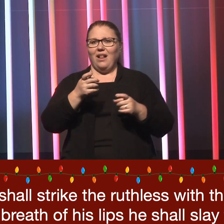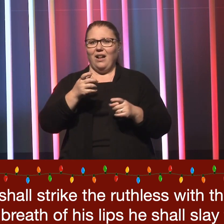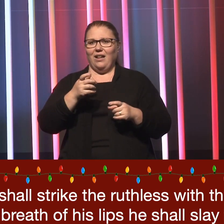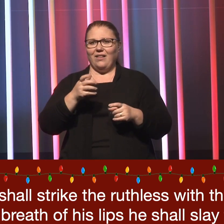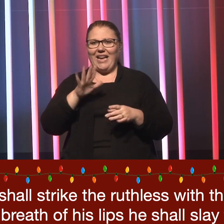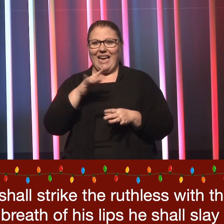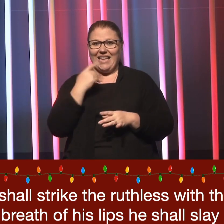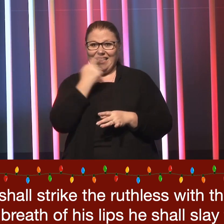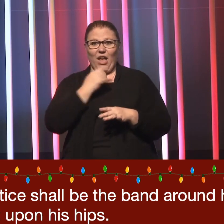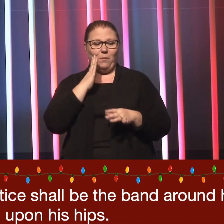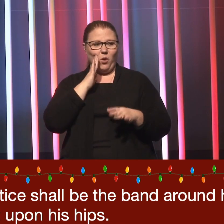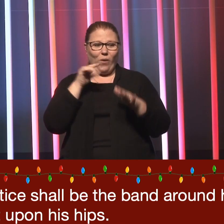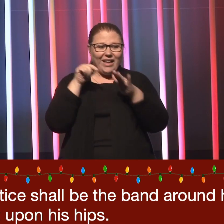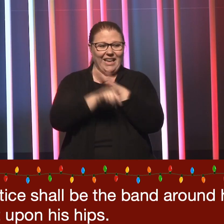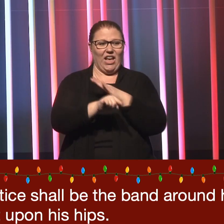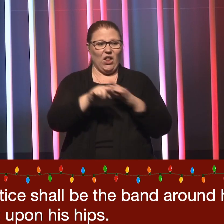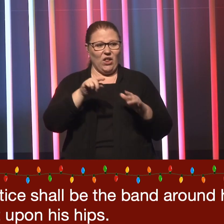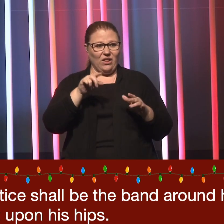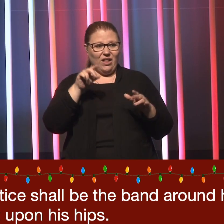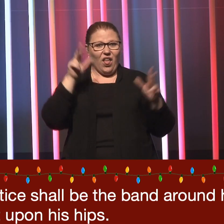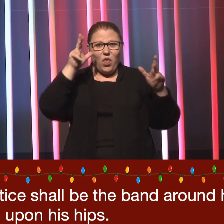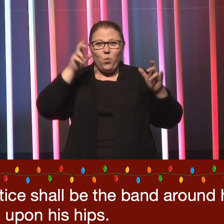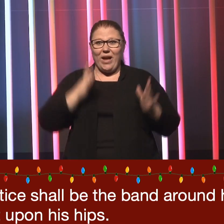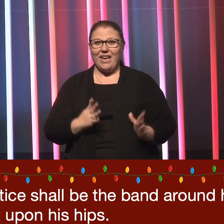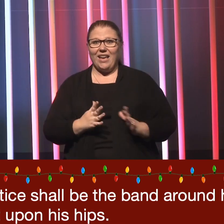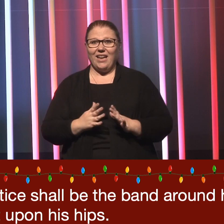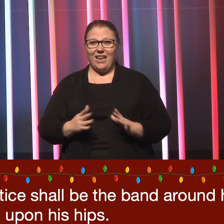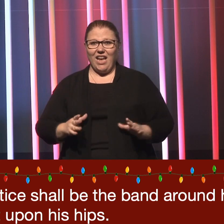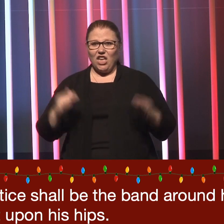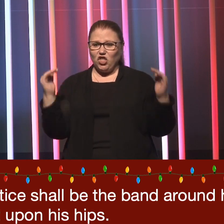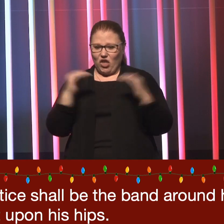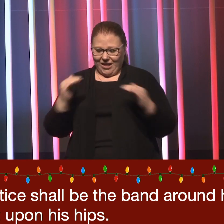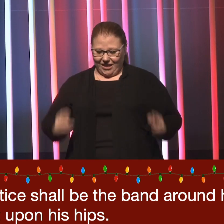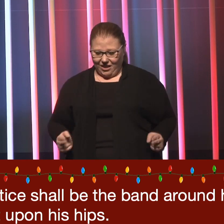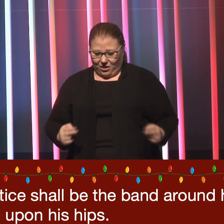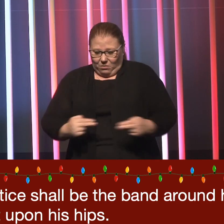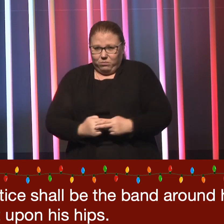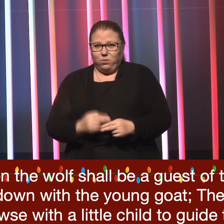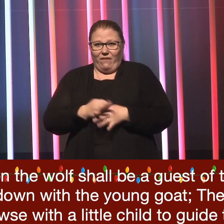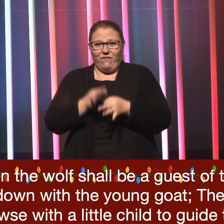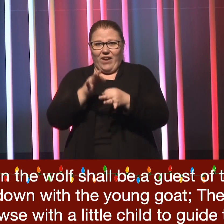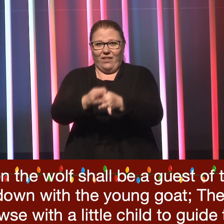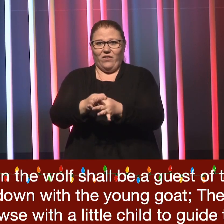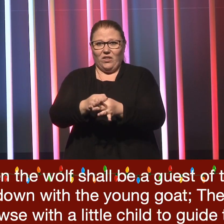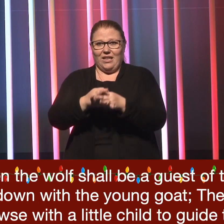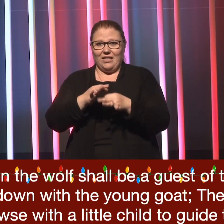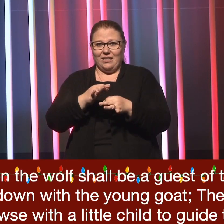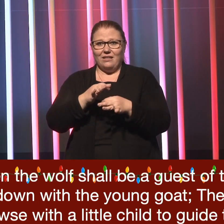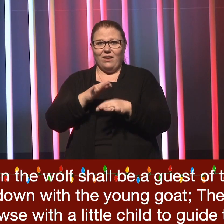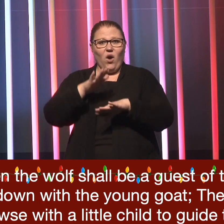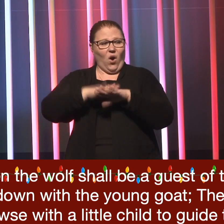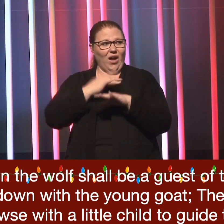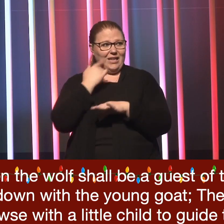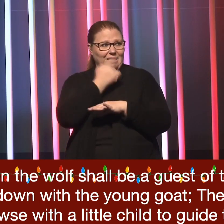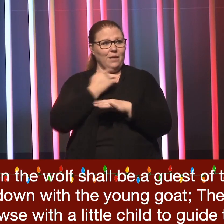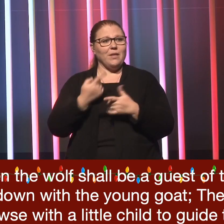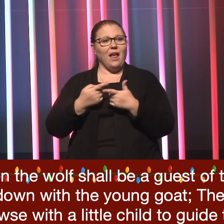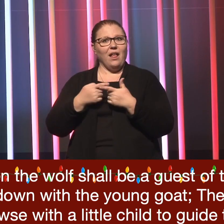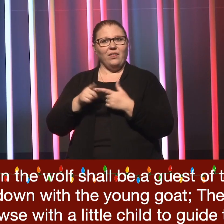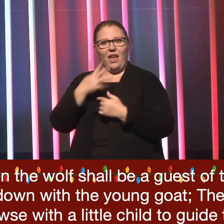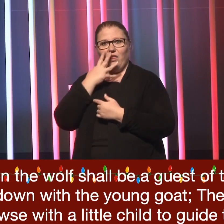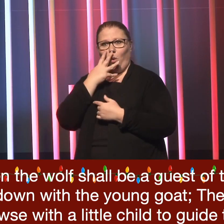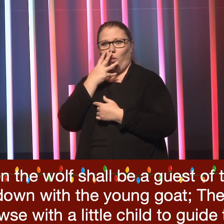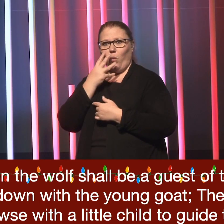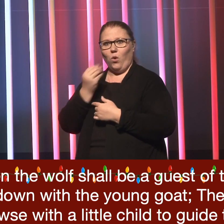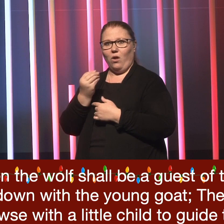the wicked. There's no violence there. Justice shall be the band around his waist, and faithfulness a belt upon his lips. And here's the product of it. Then the wolf will be